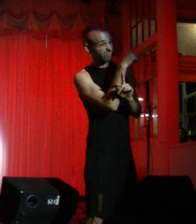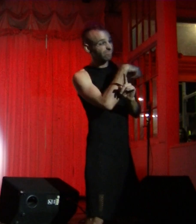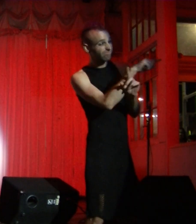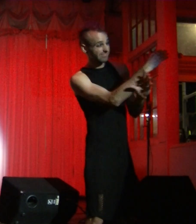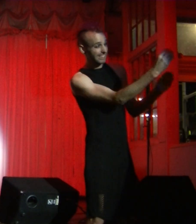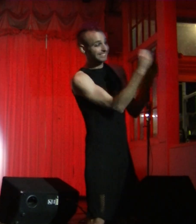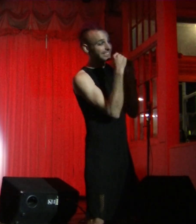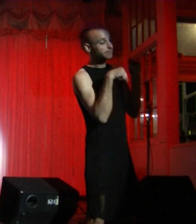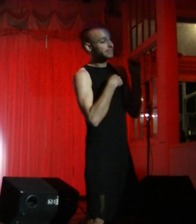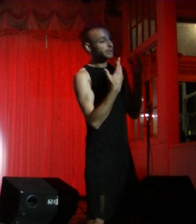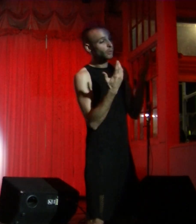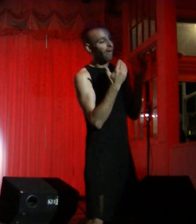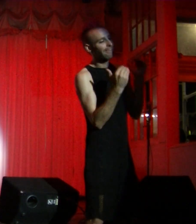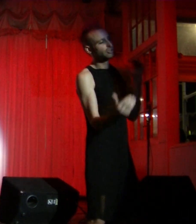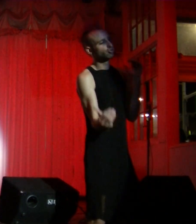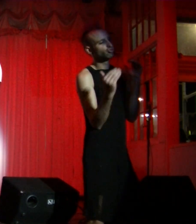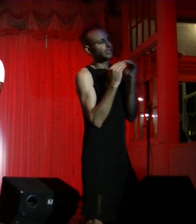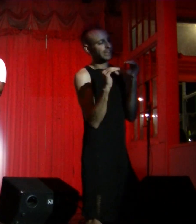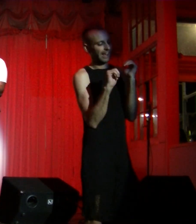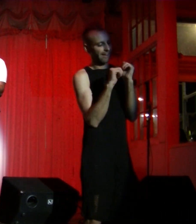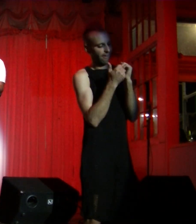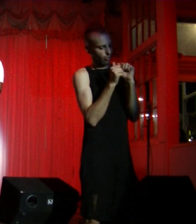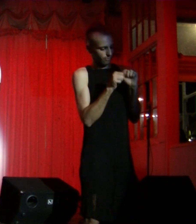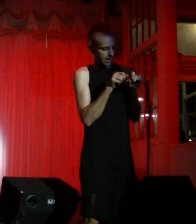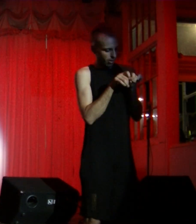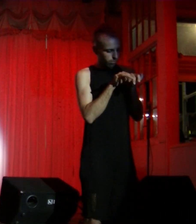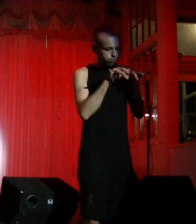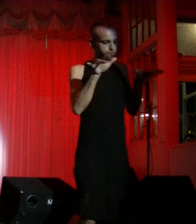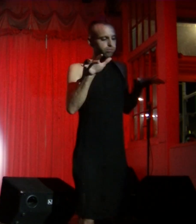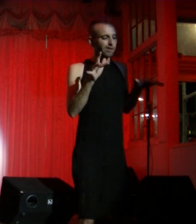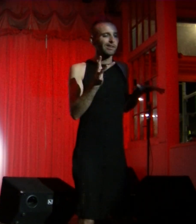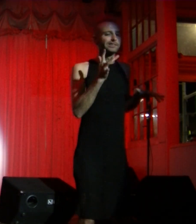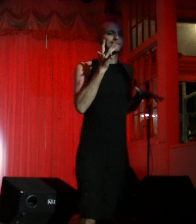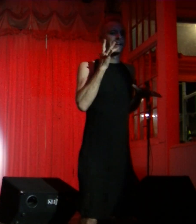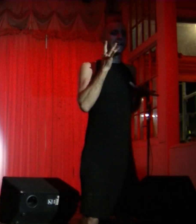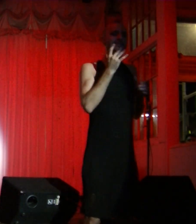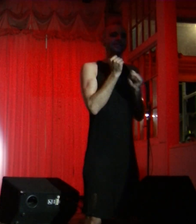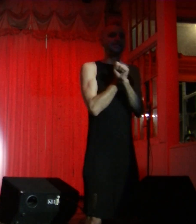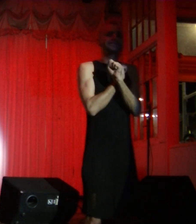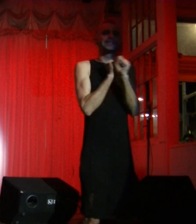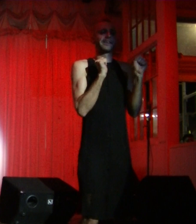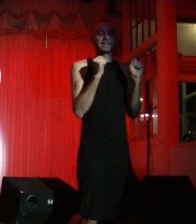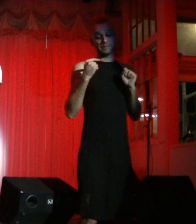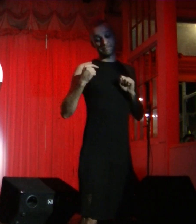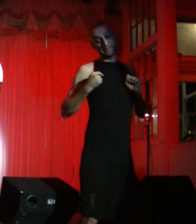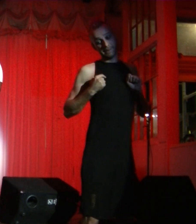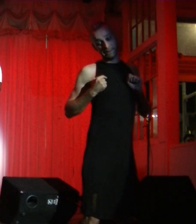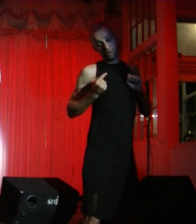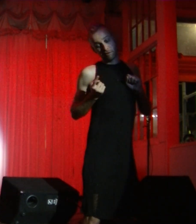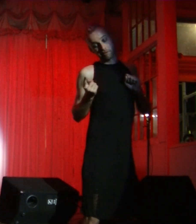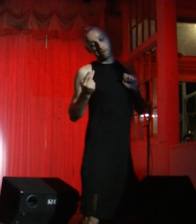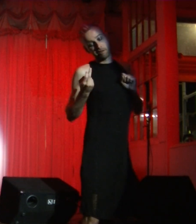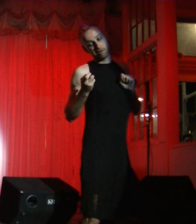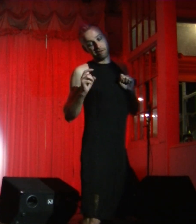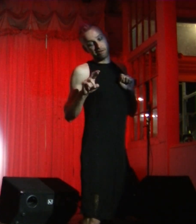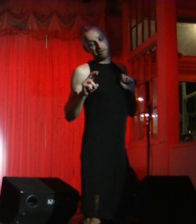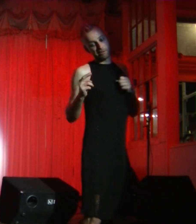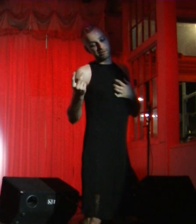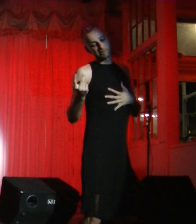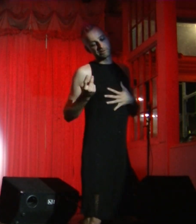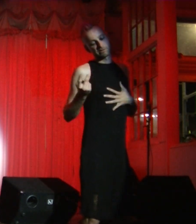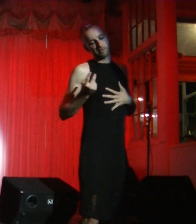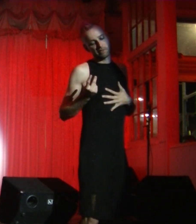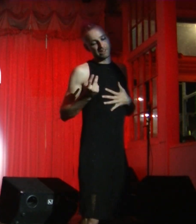it can be a broadcast or a taste of safety between me and her. How it can